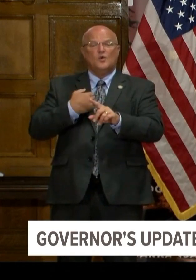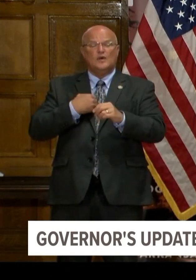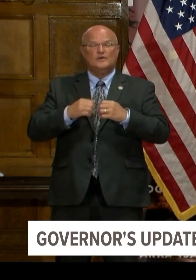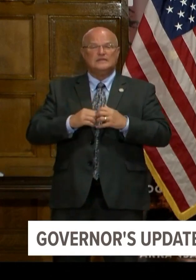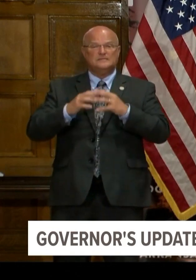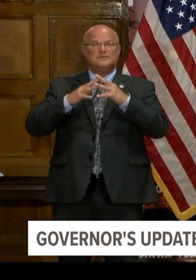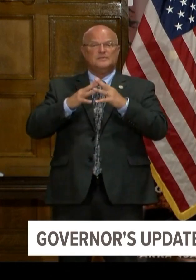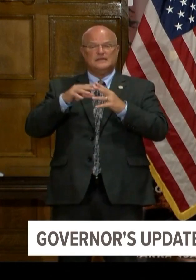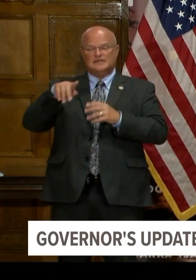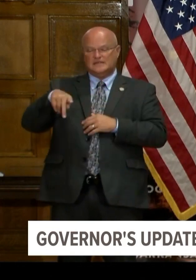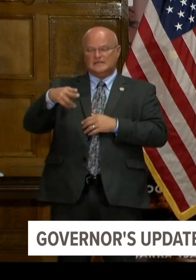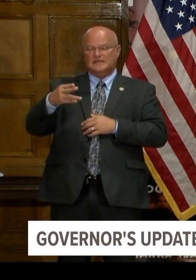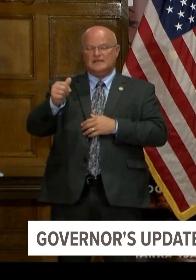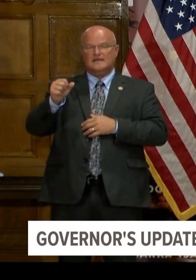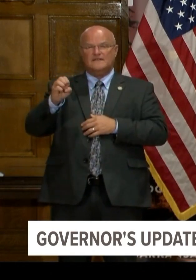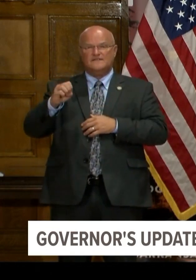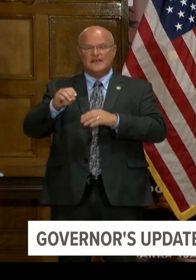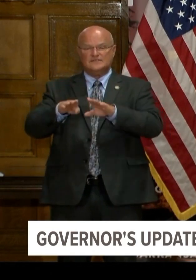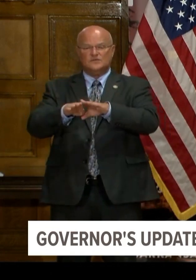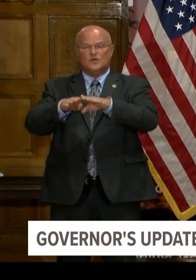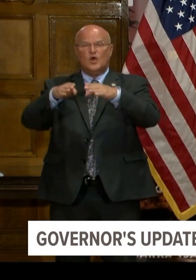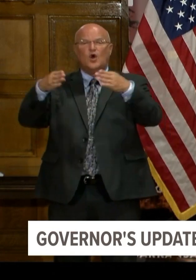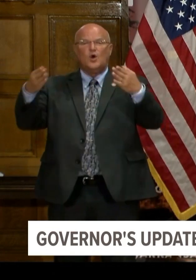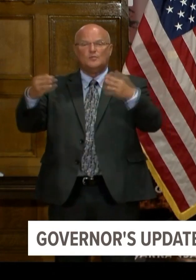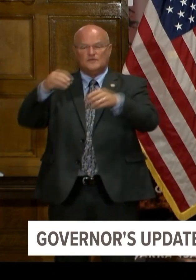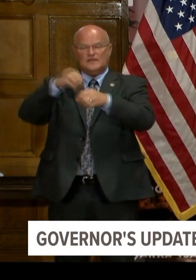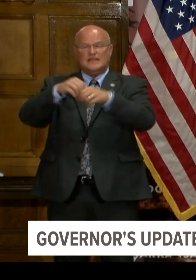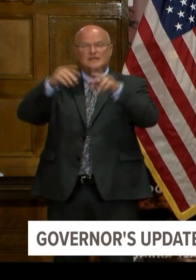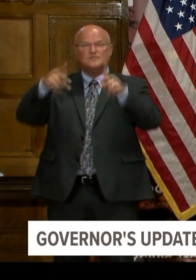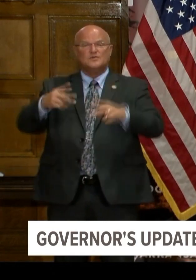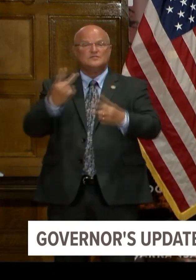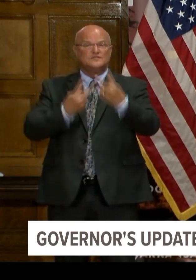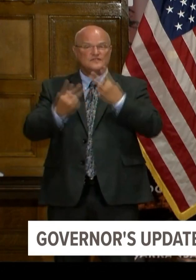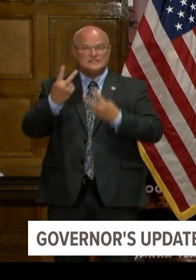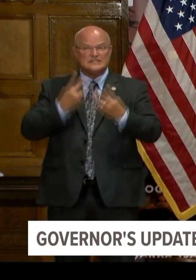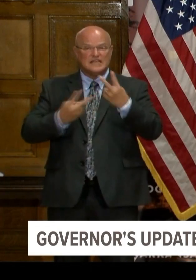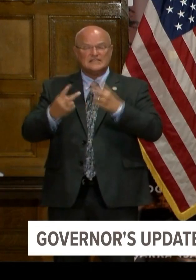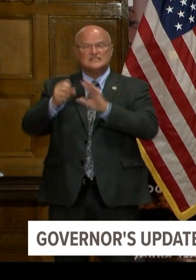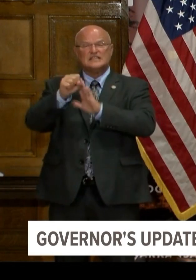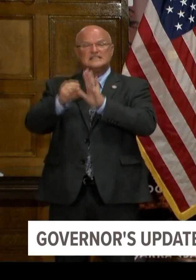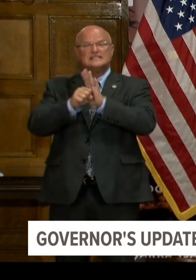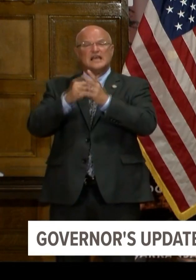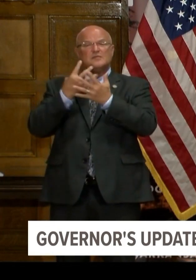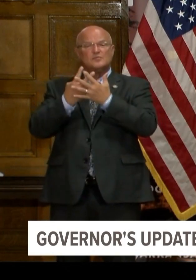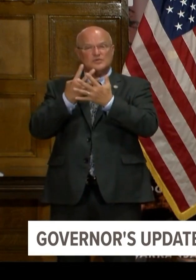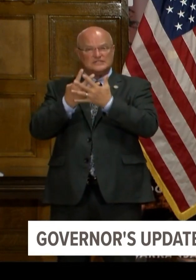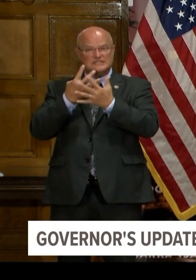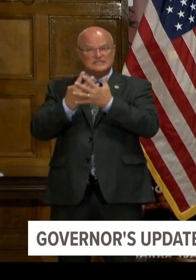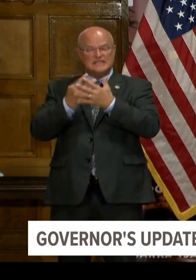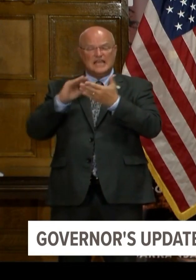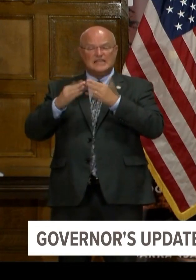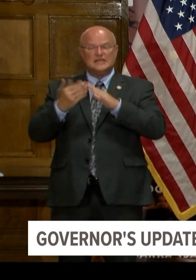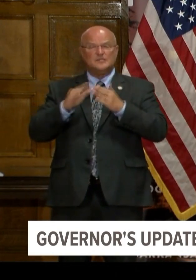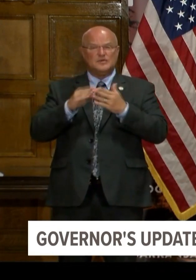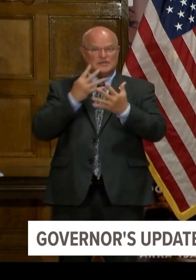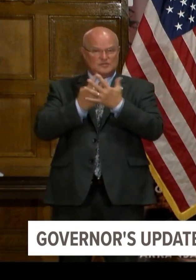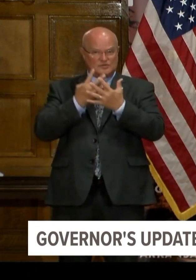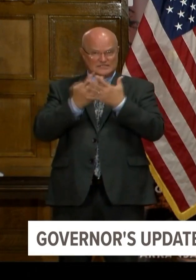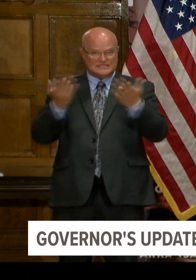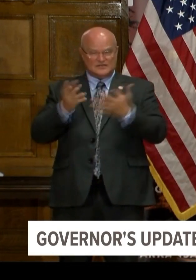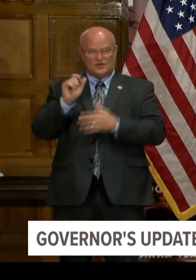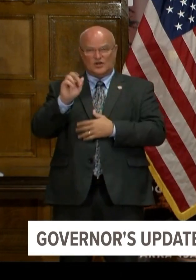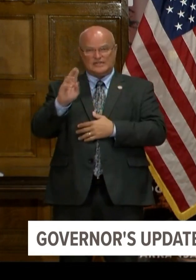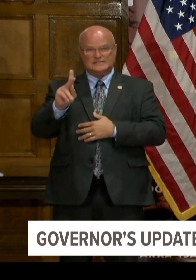a phased reopening of in-person visitation at state prisons and community correction centers here